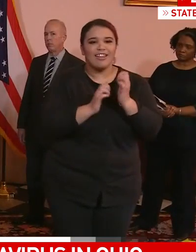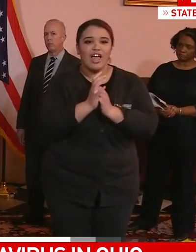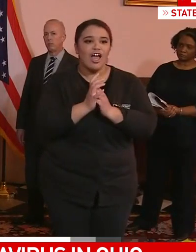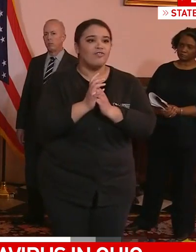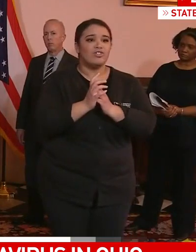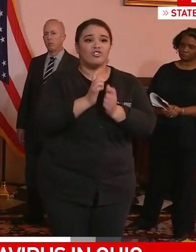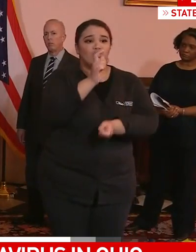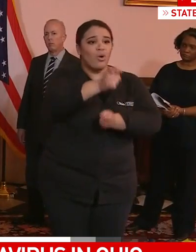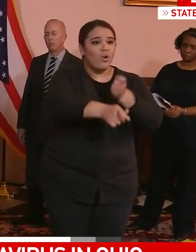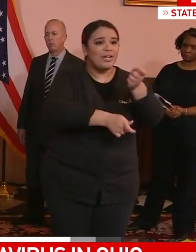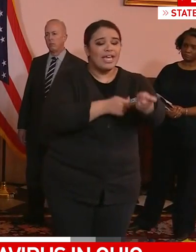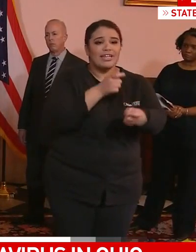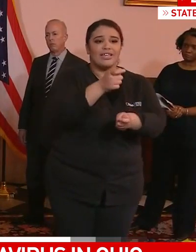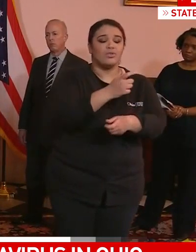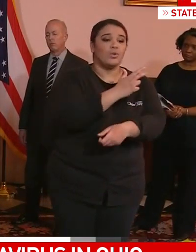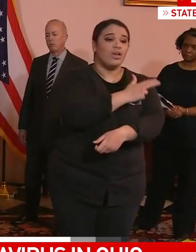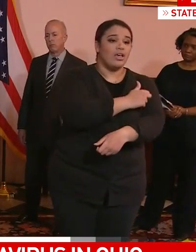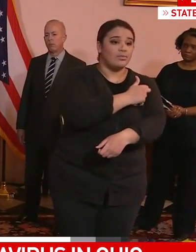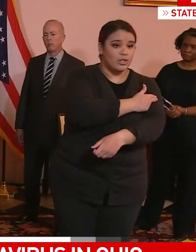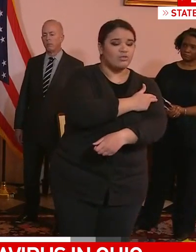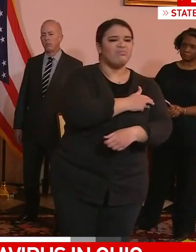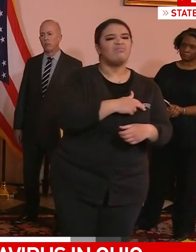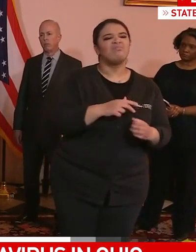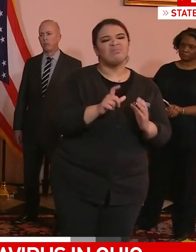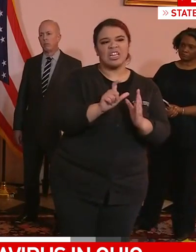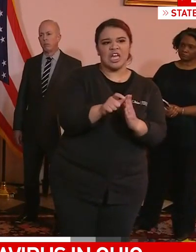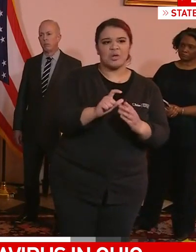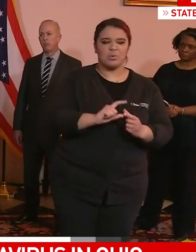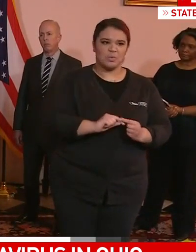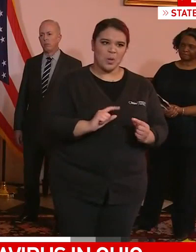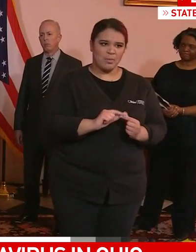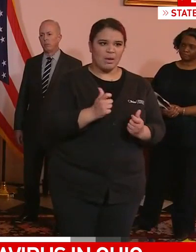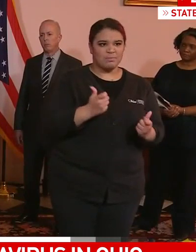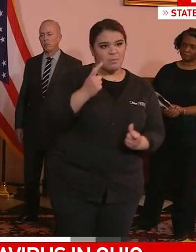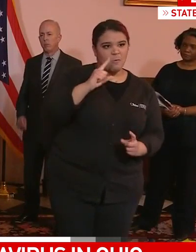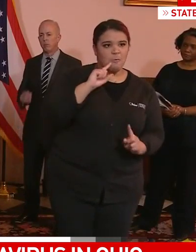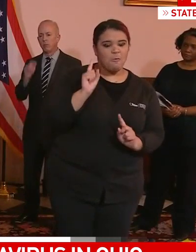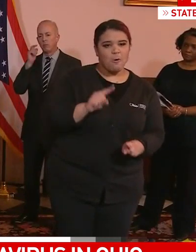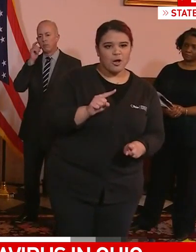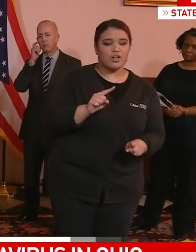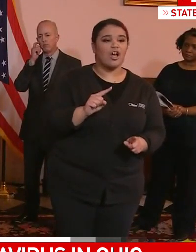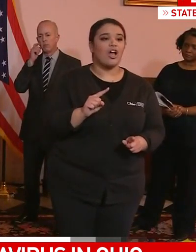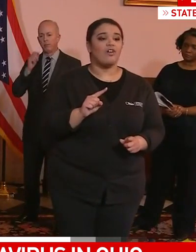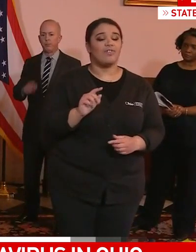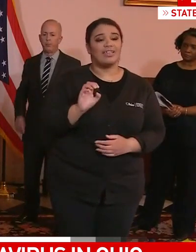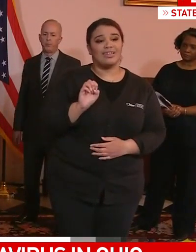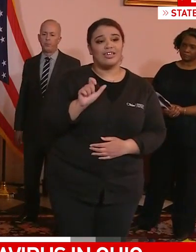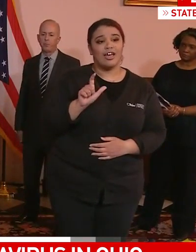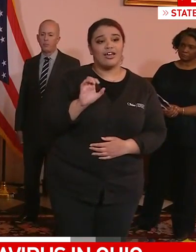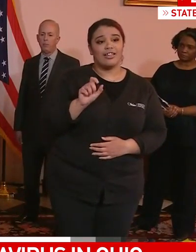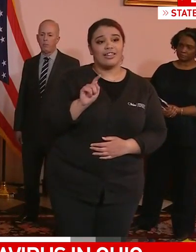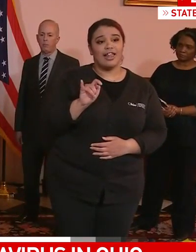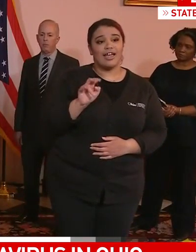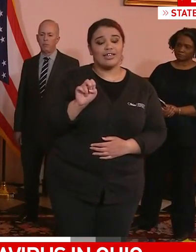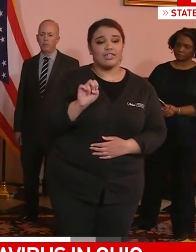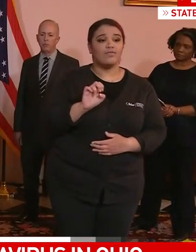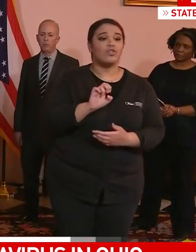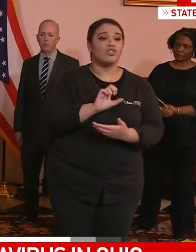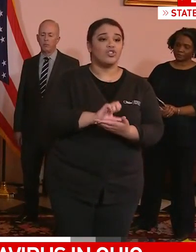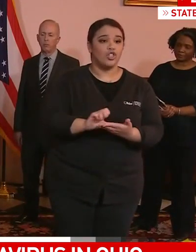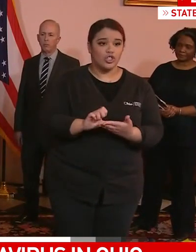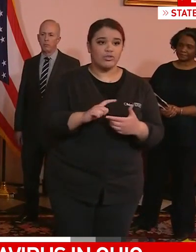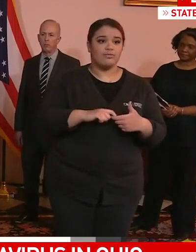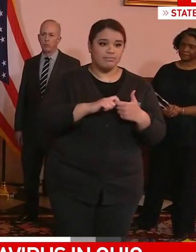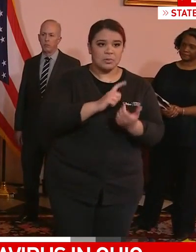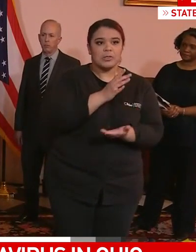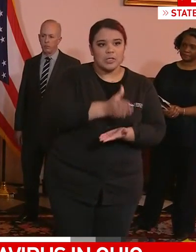stop non-essential surgeries or elective surgeries. They are taking those materials to the EMA, and you'll be hearing